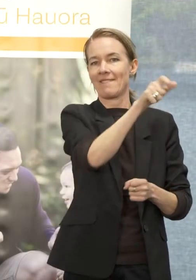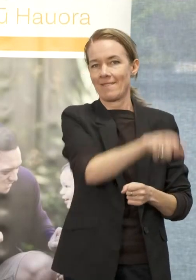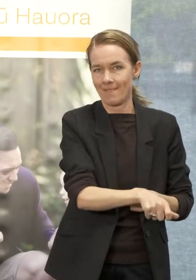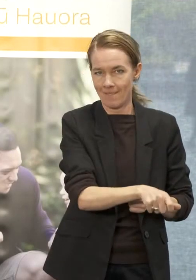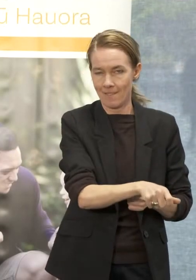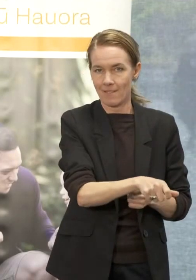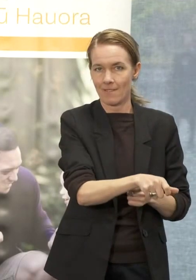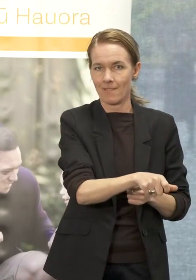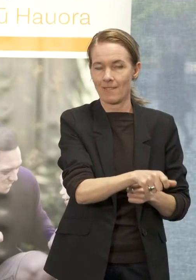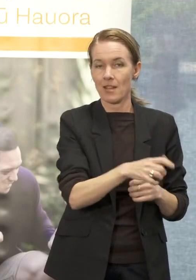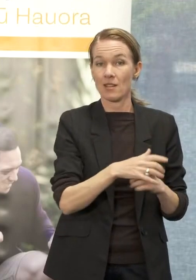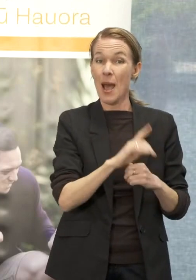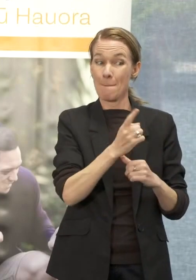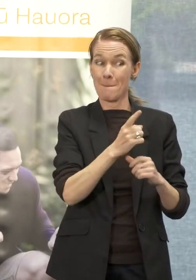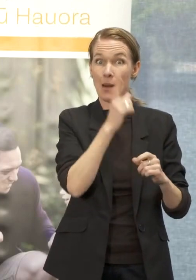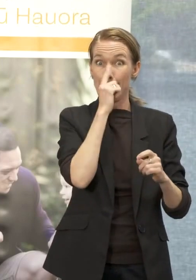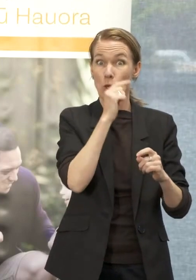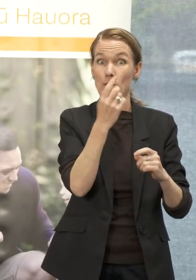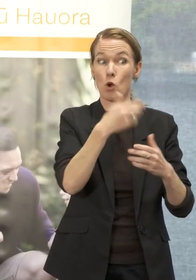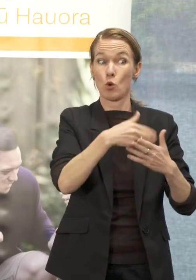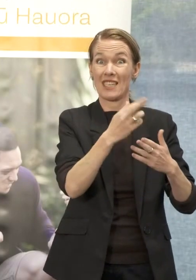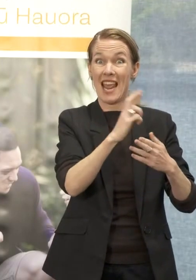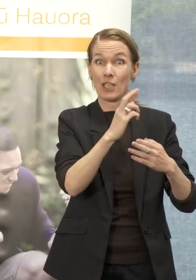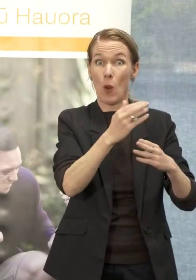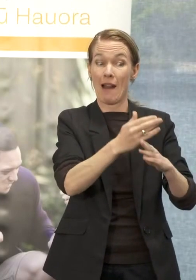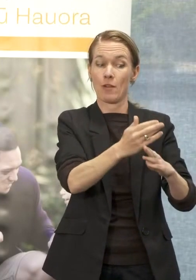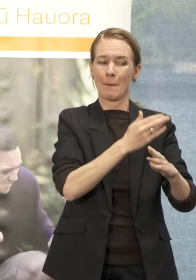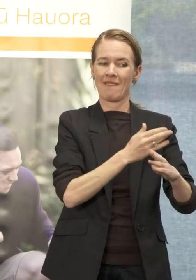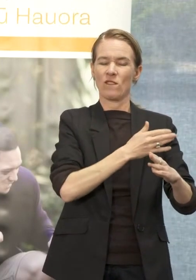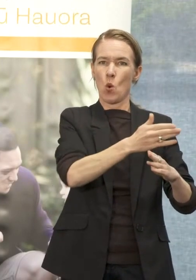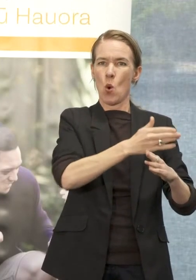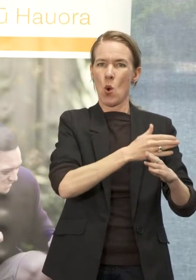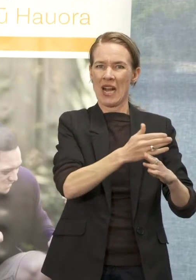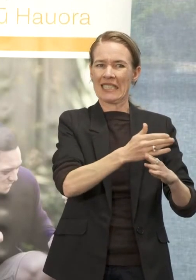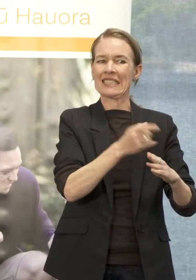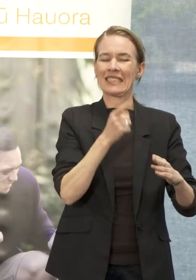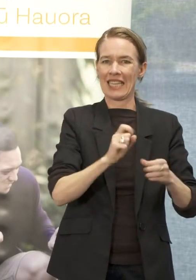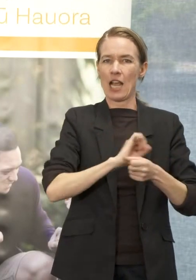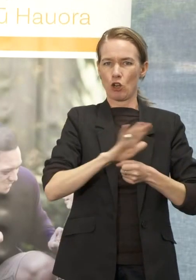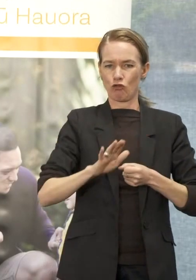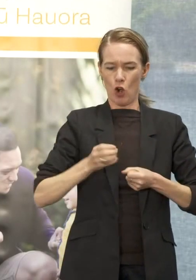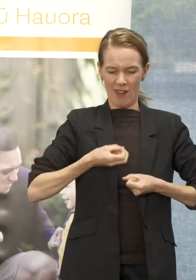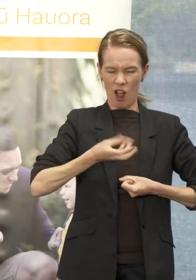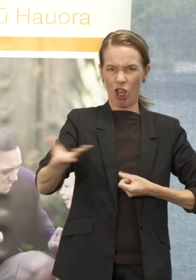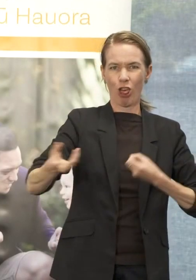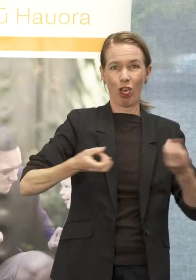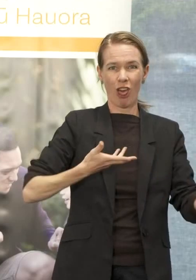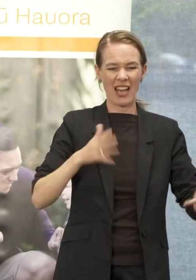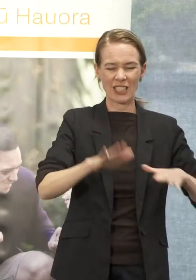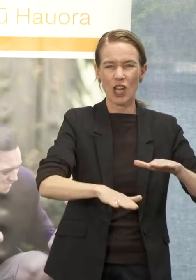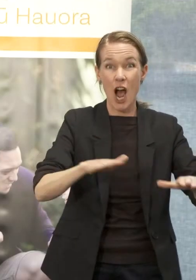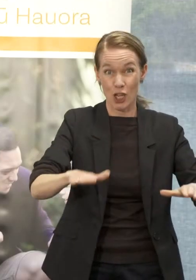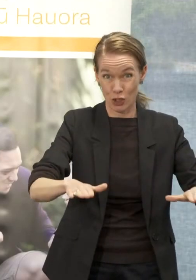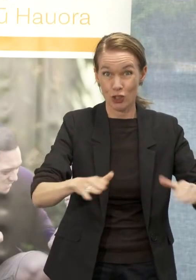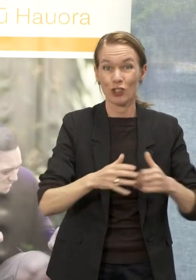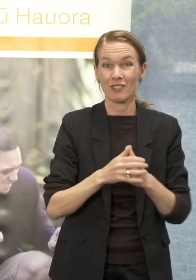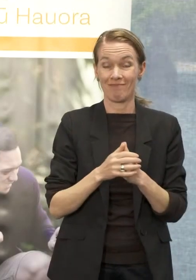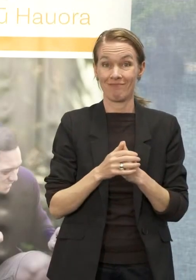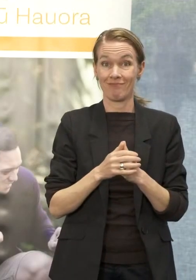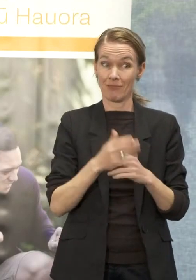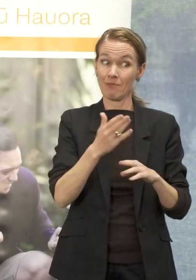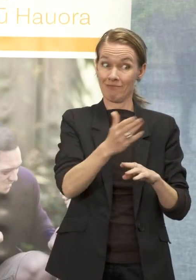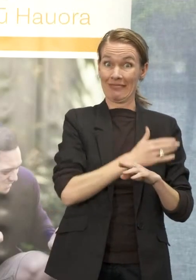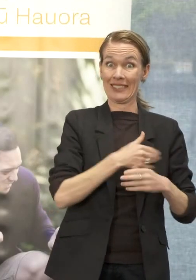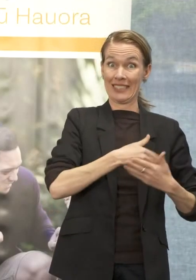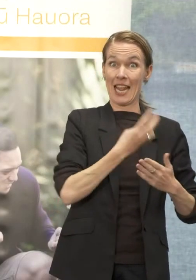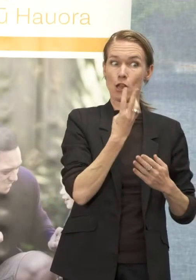but they were likely infectious a few days before testing positive. they had tested negative on their day 3